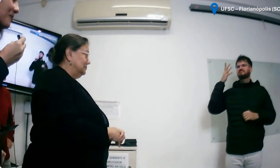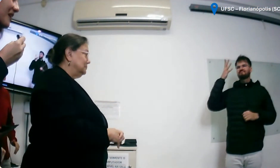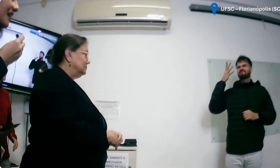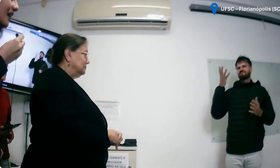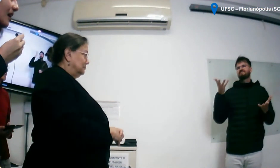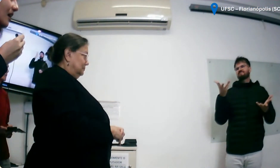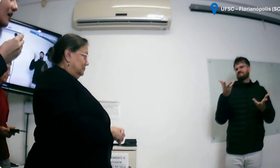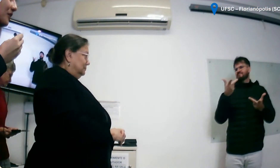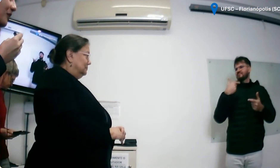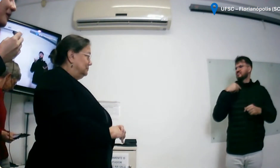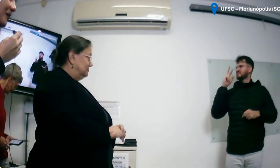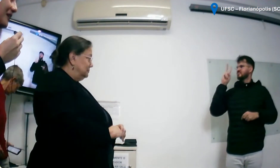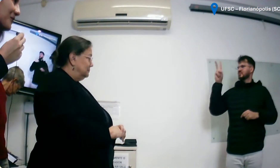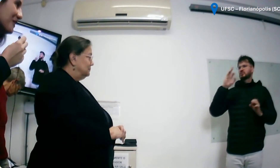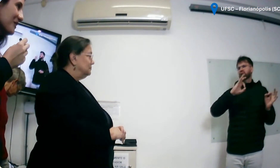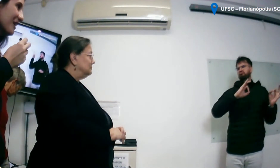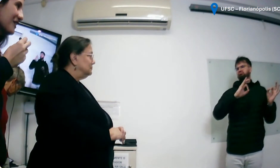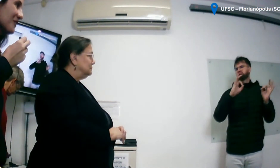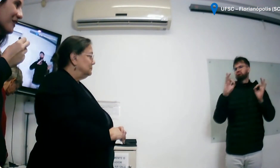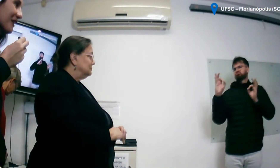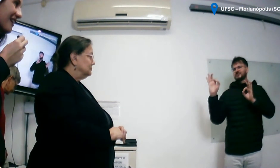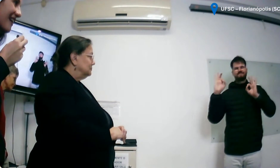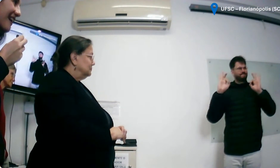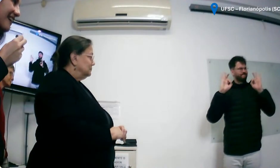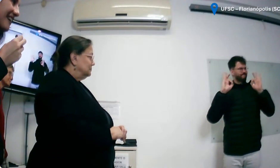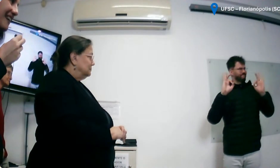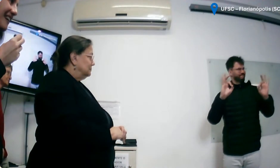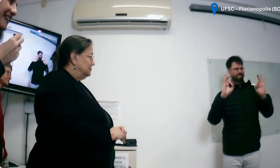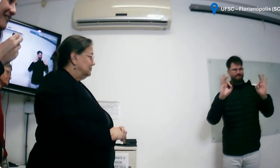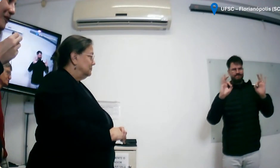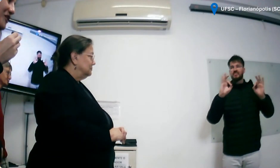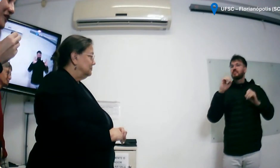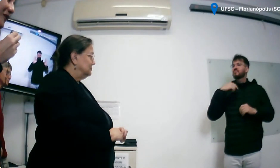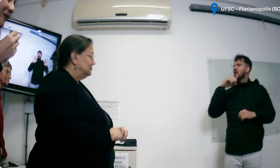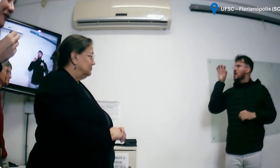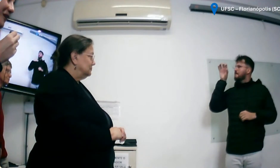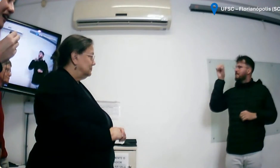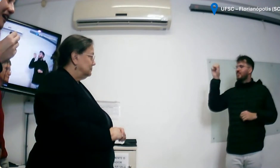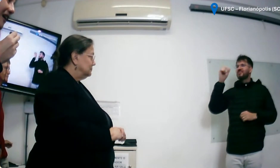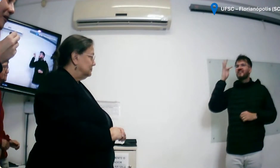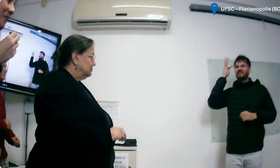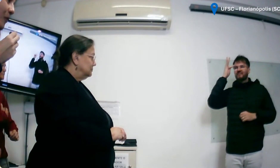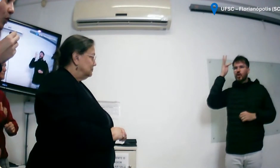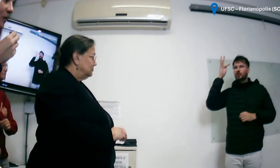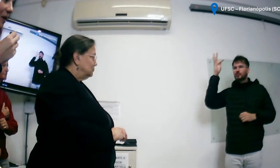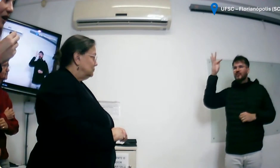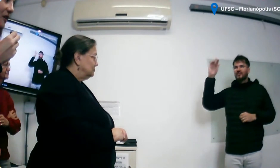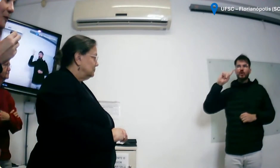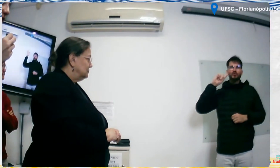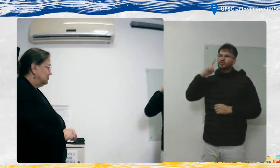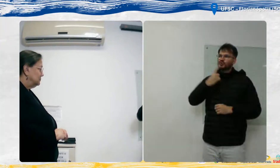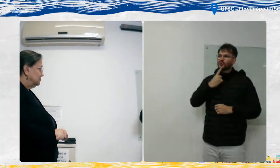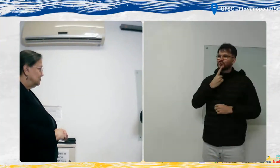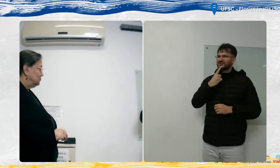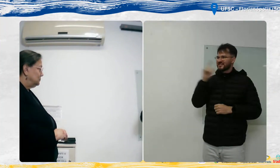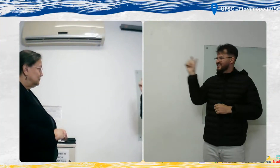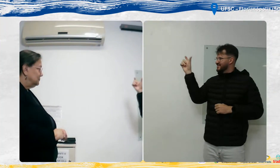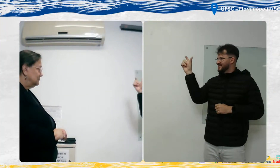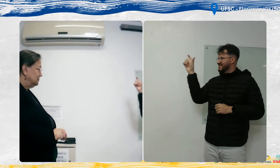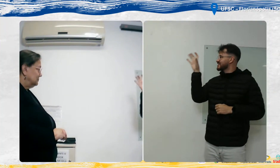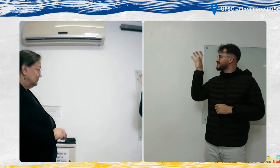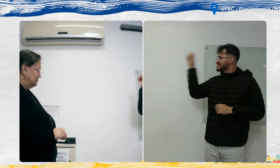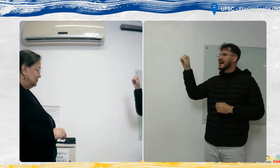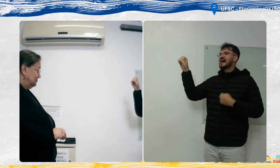Okay, so I really enjoyed your lecture. I watched it all. One part specifically about